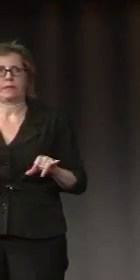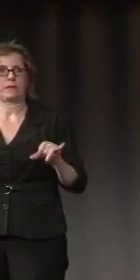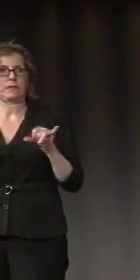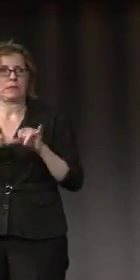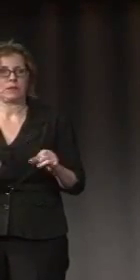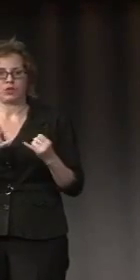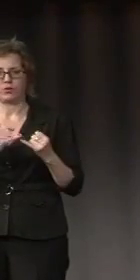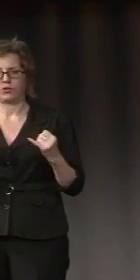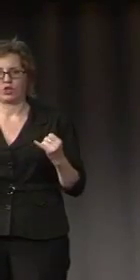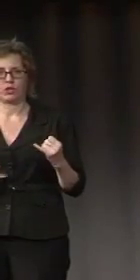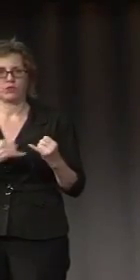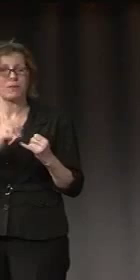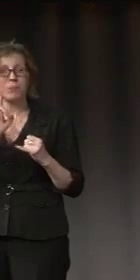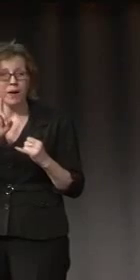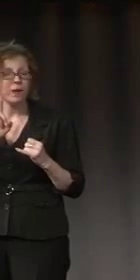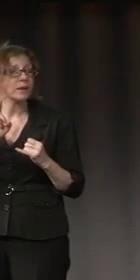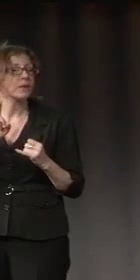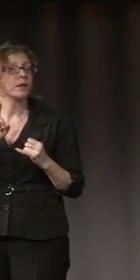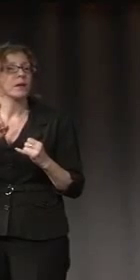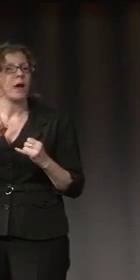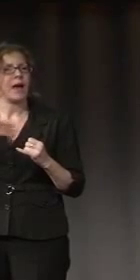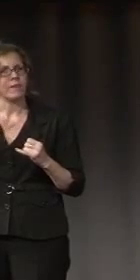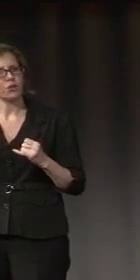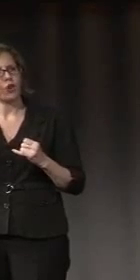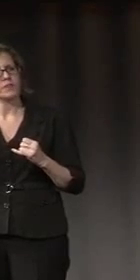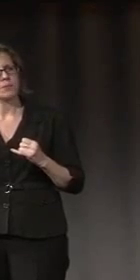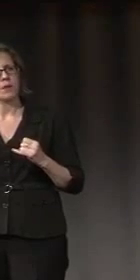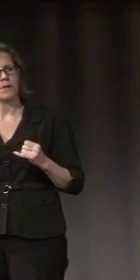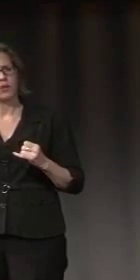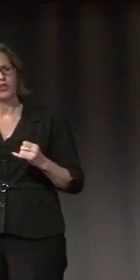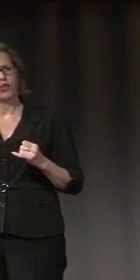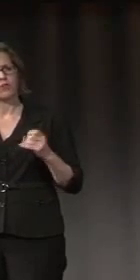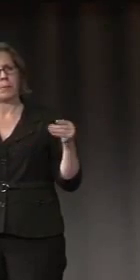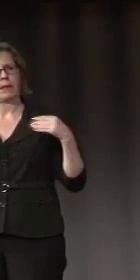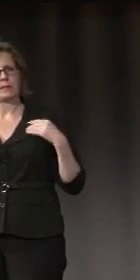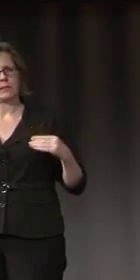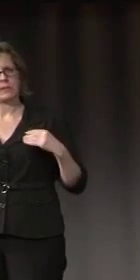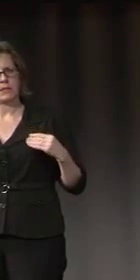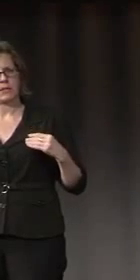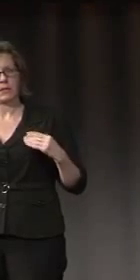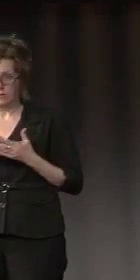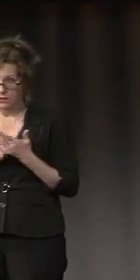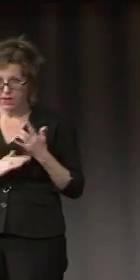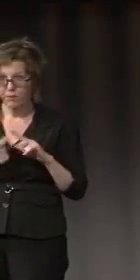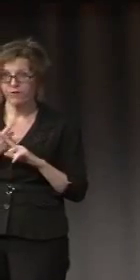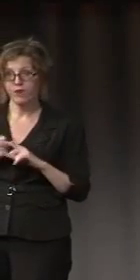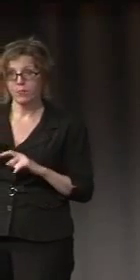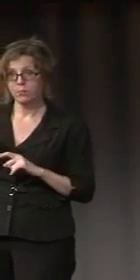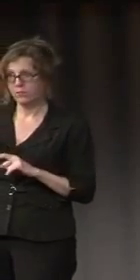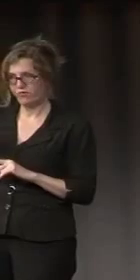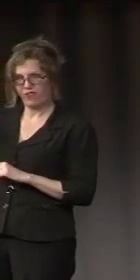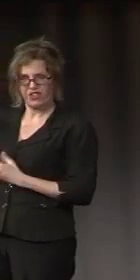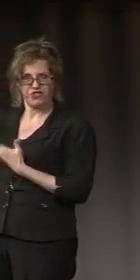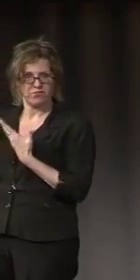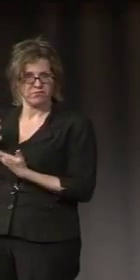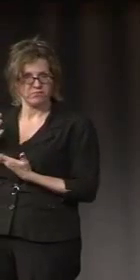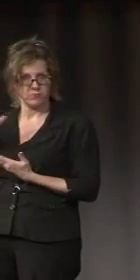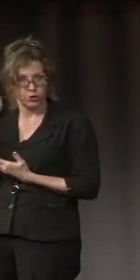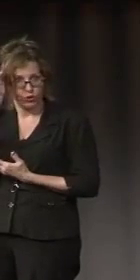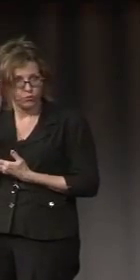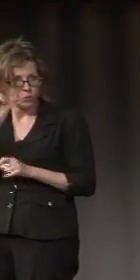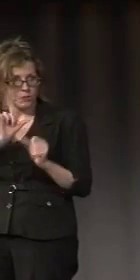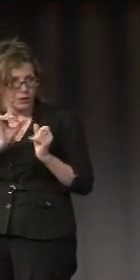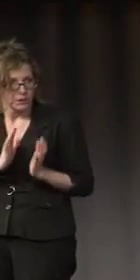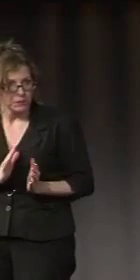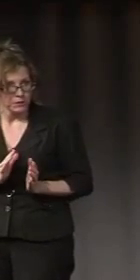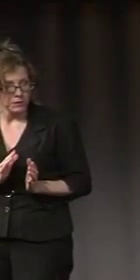yet there's this concept of neuroplasticity, some of which is coming out of French neuroscientists, which